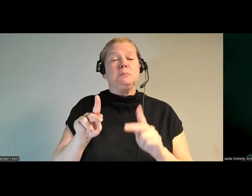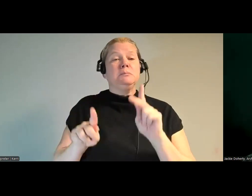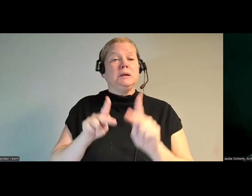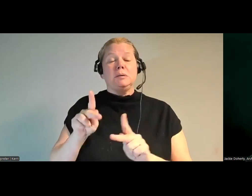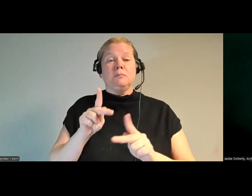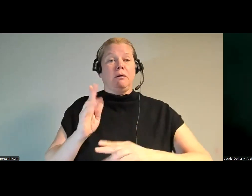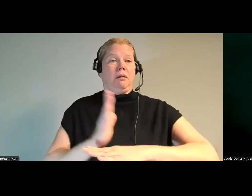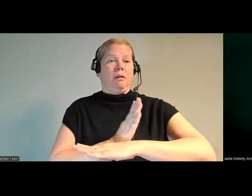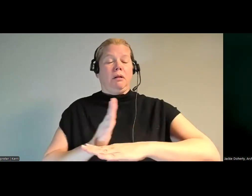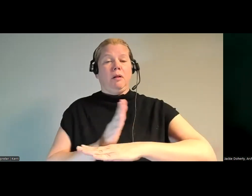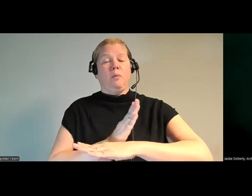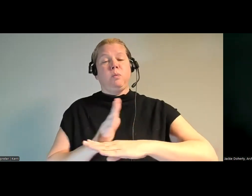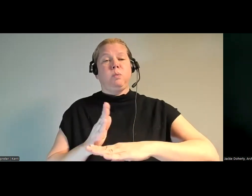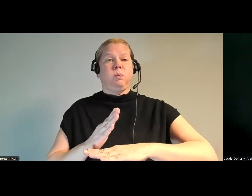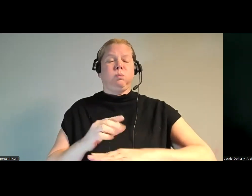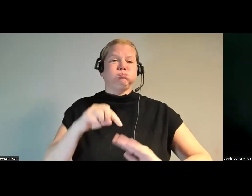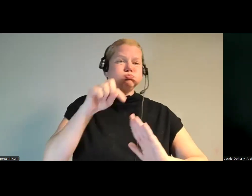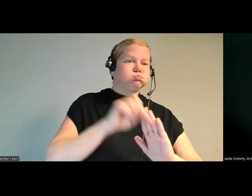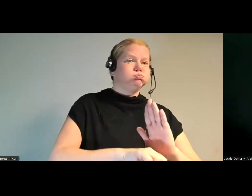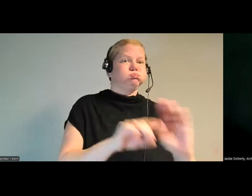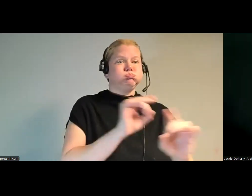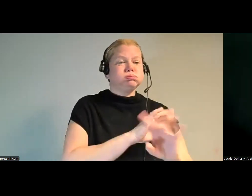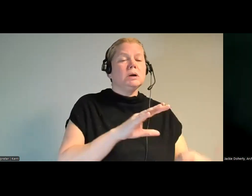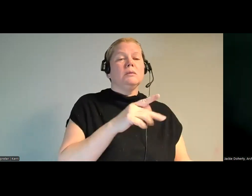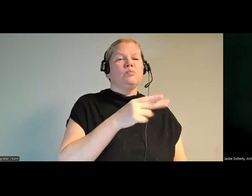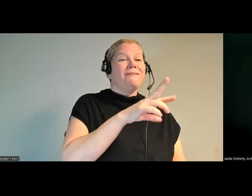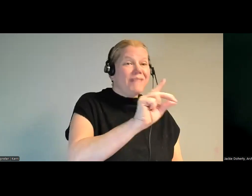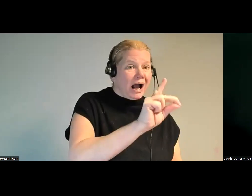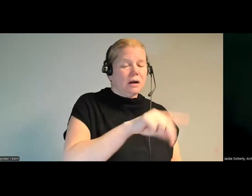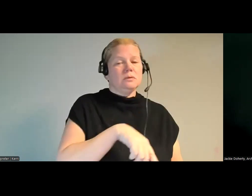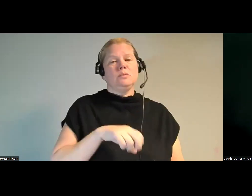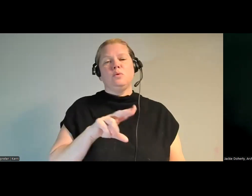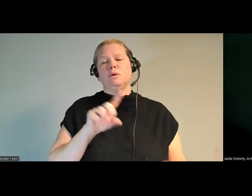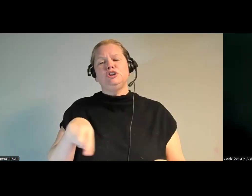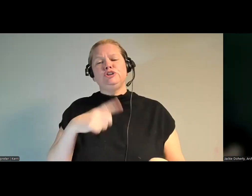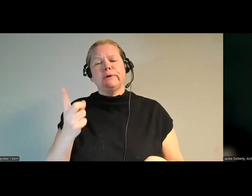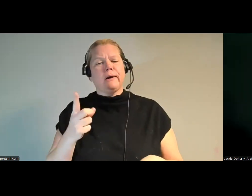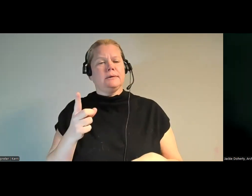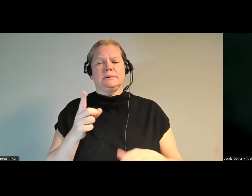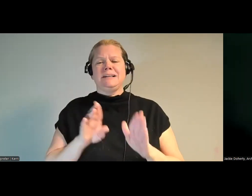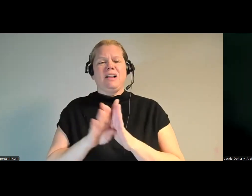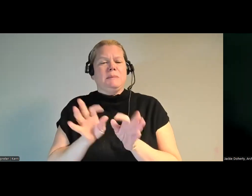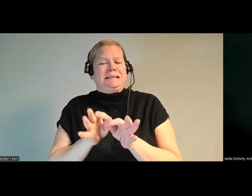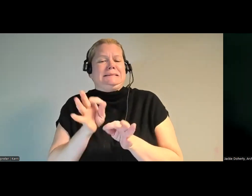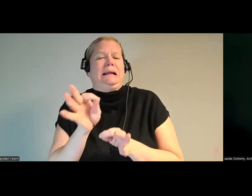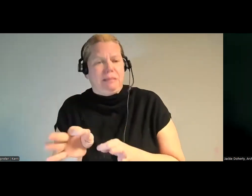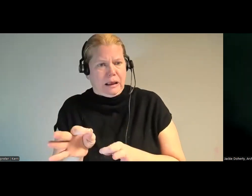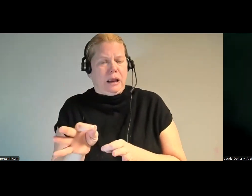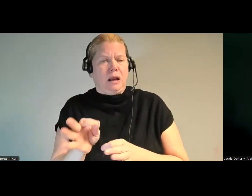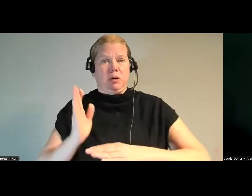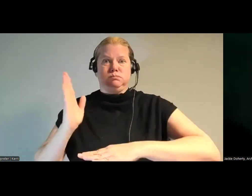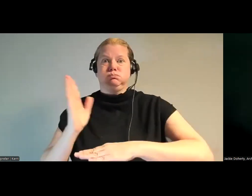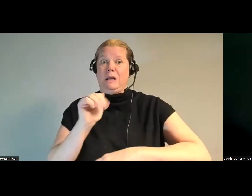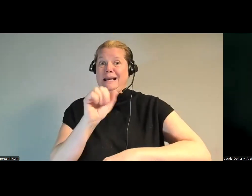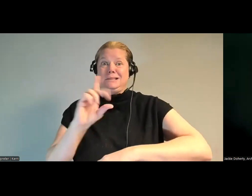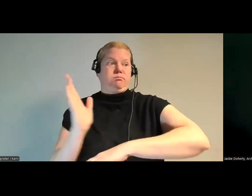profound autism versus those who have just developmental delay autism, because the needs are very different for